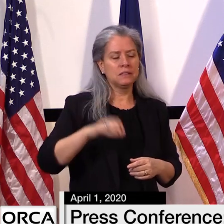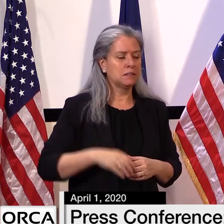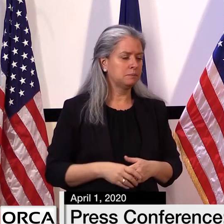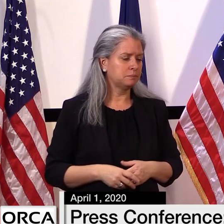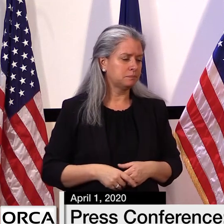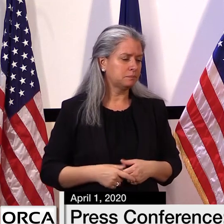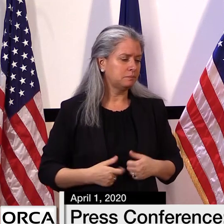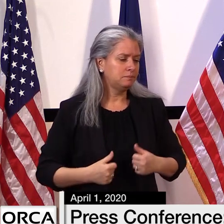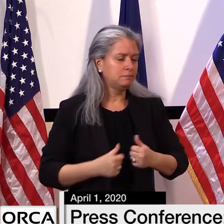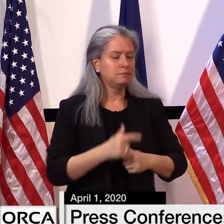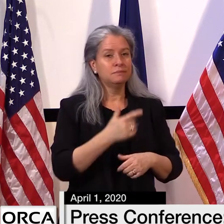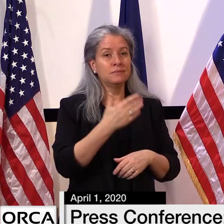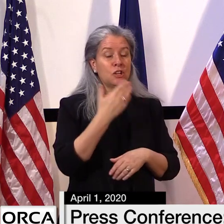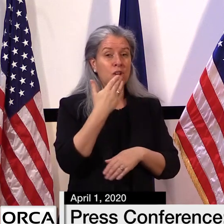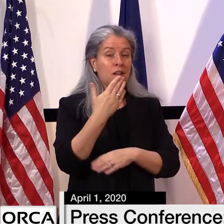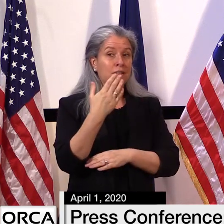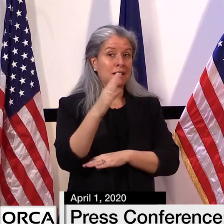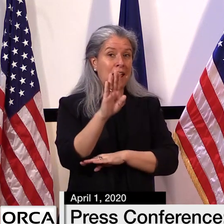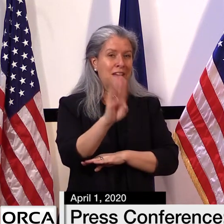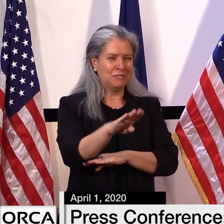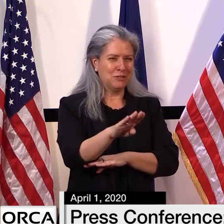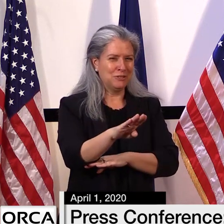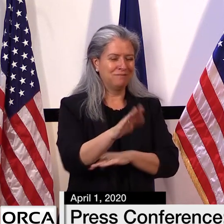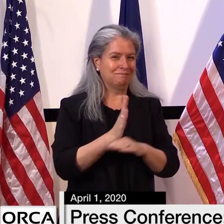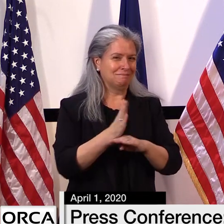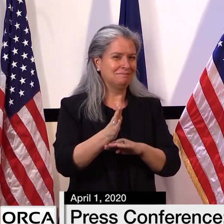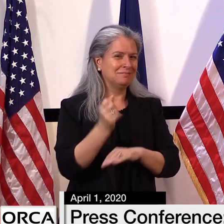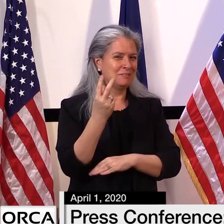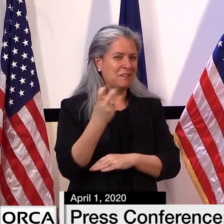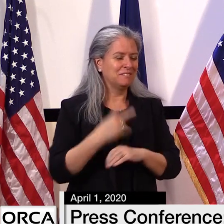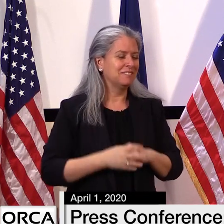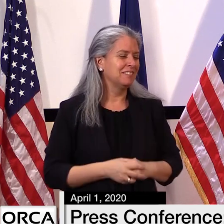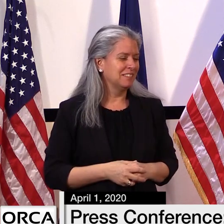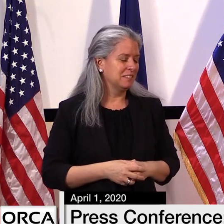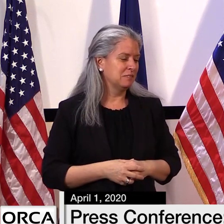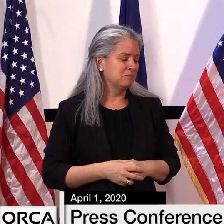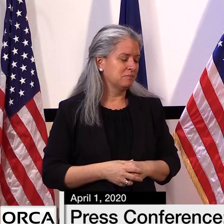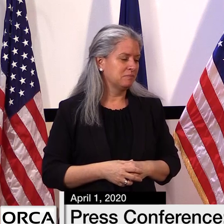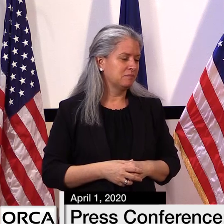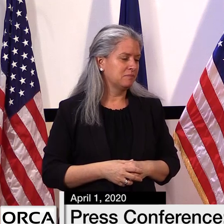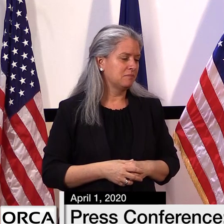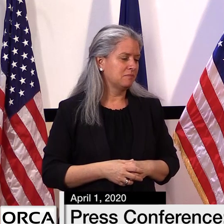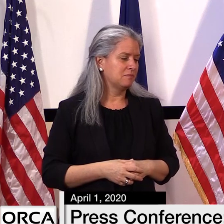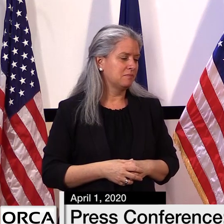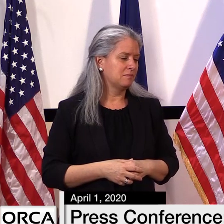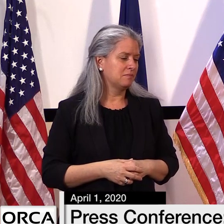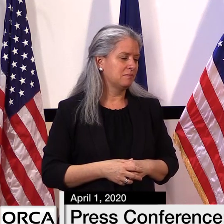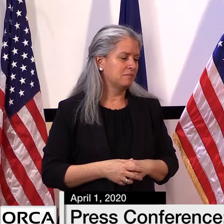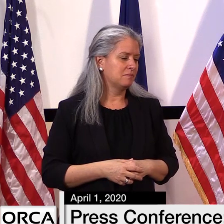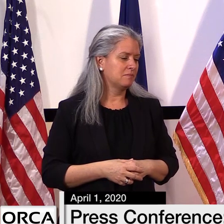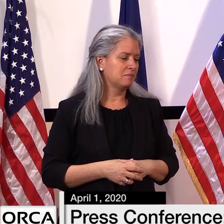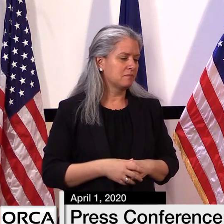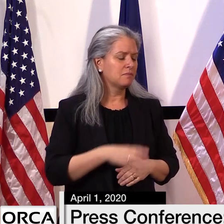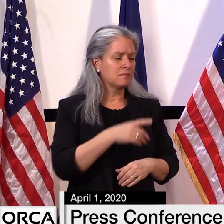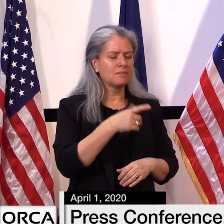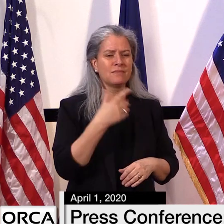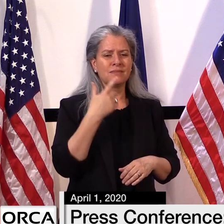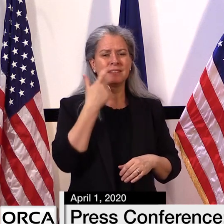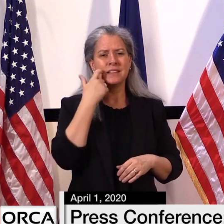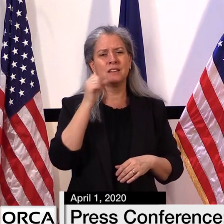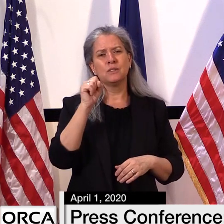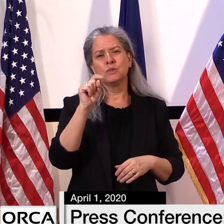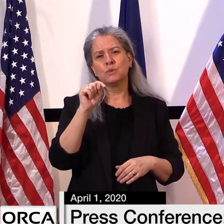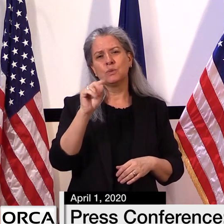Good morning, or afternoon, I guess, now. I wanted to follow up on Stewart's